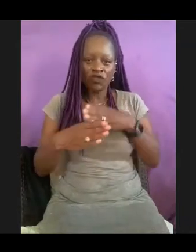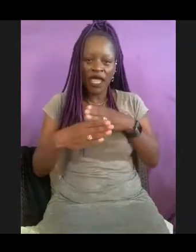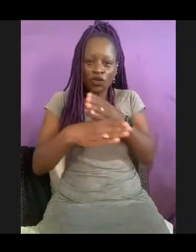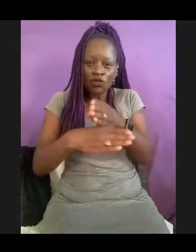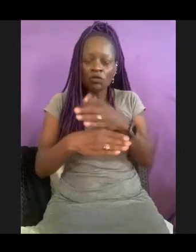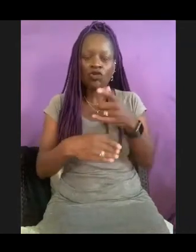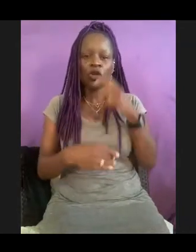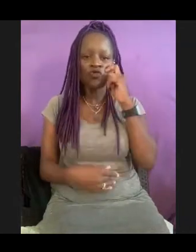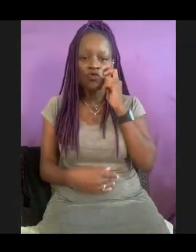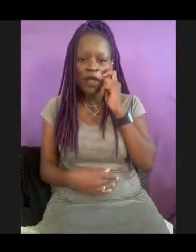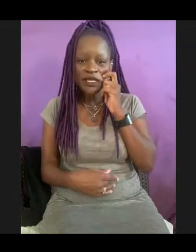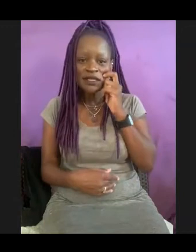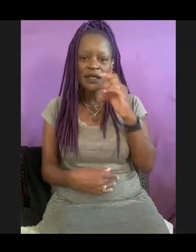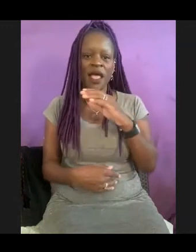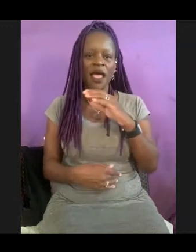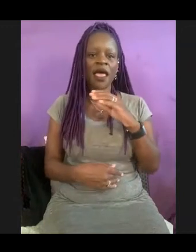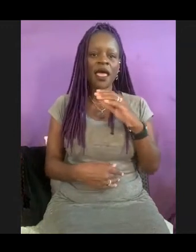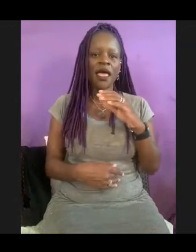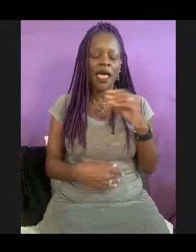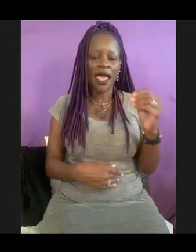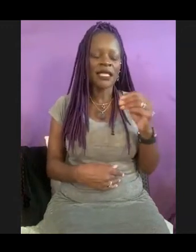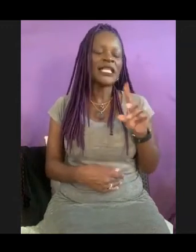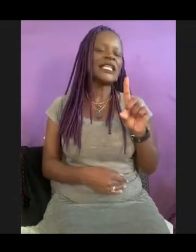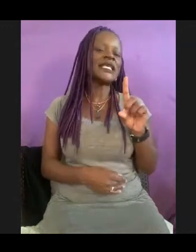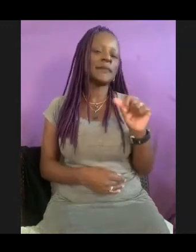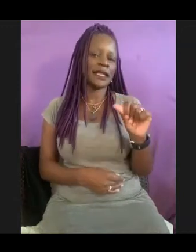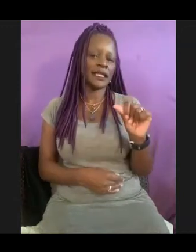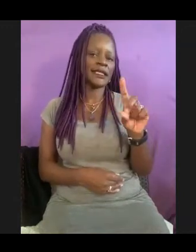race and disability.